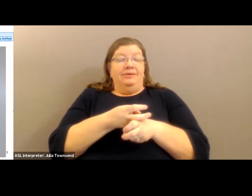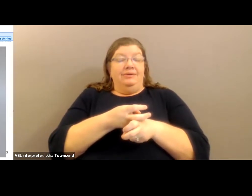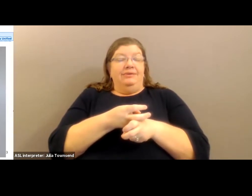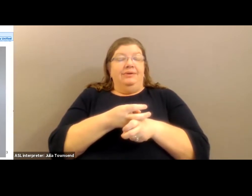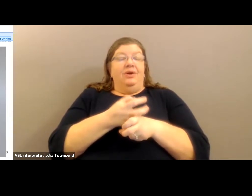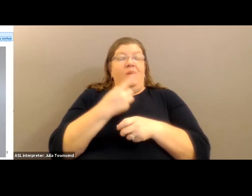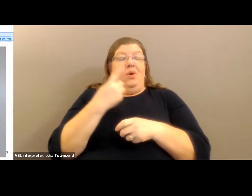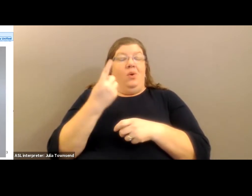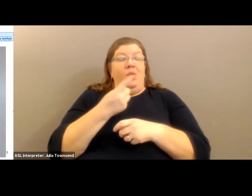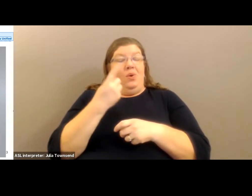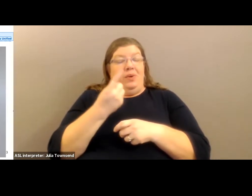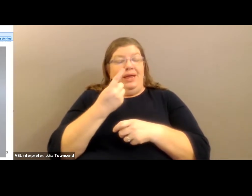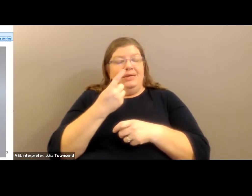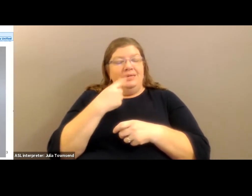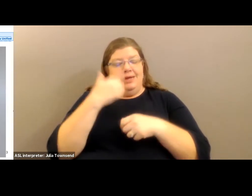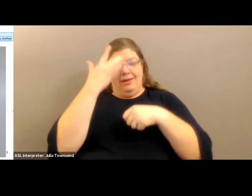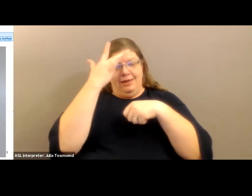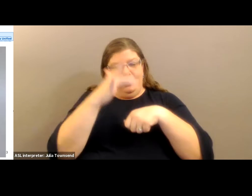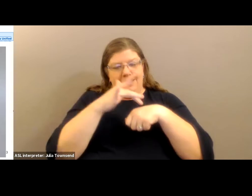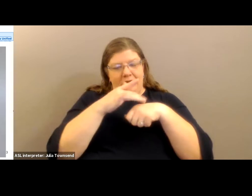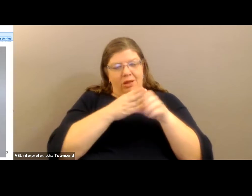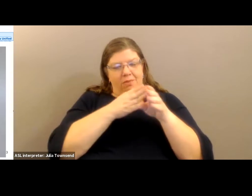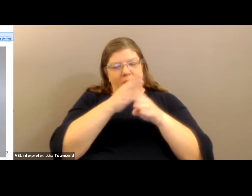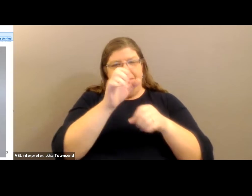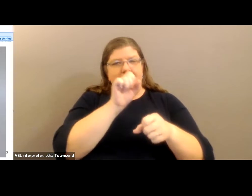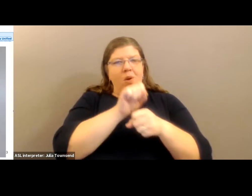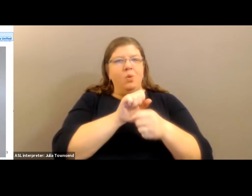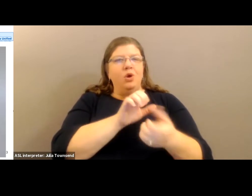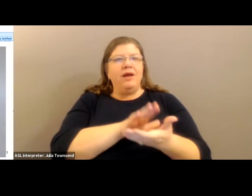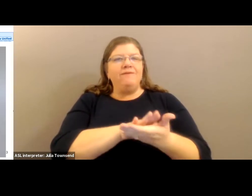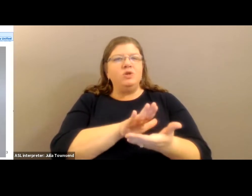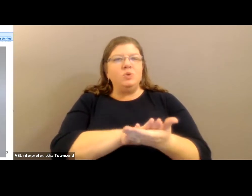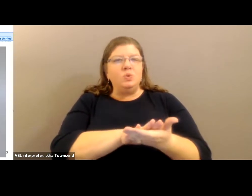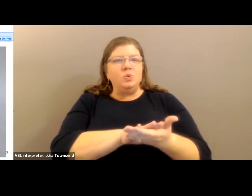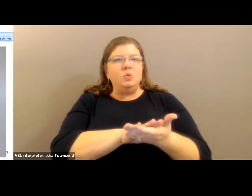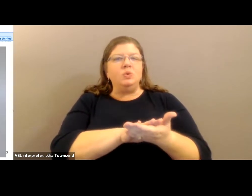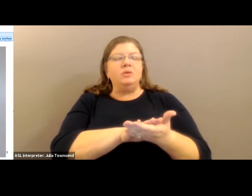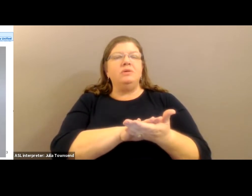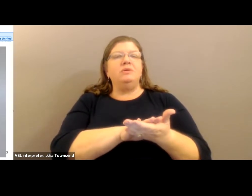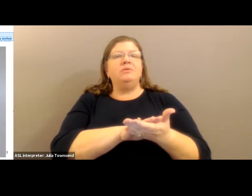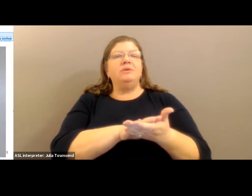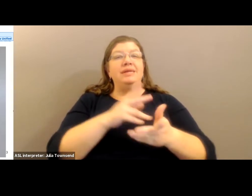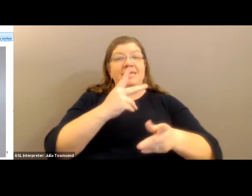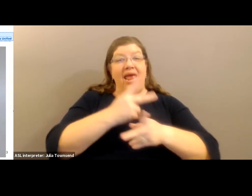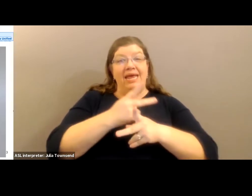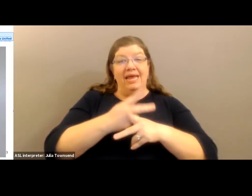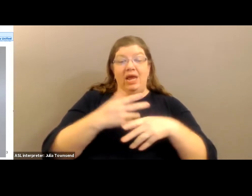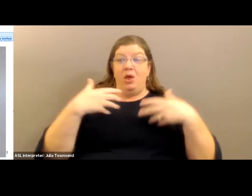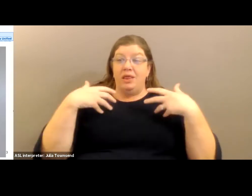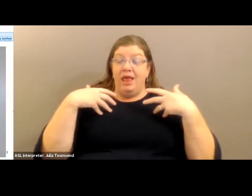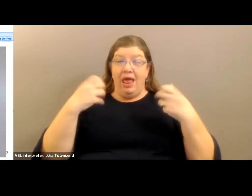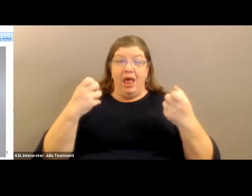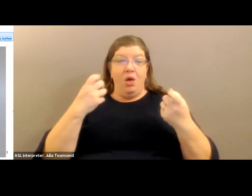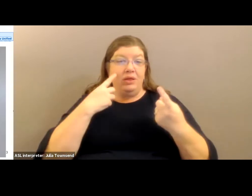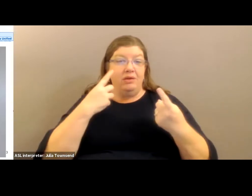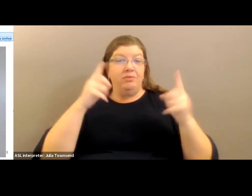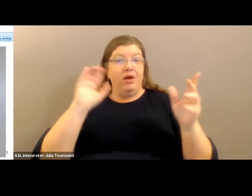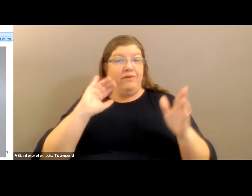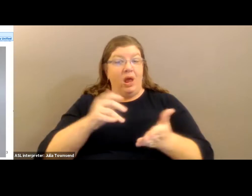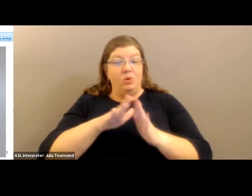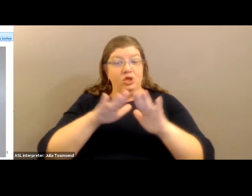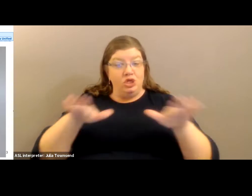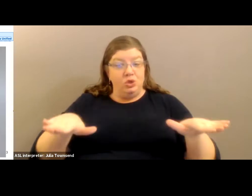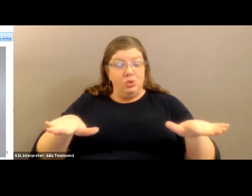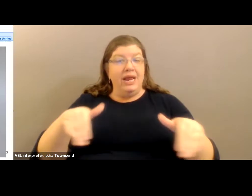the primary work of schools, and certainly taking care of the health and welfare of our children